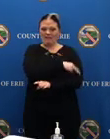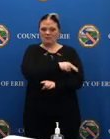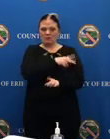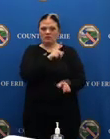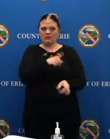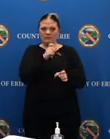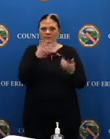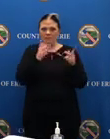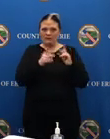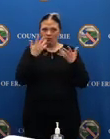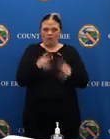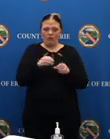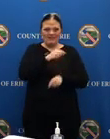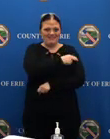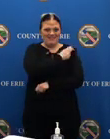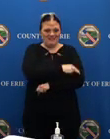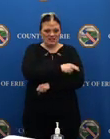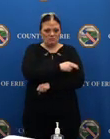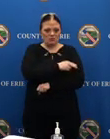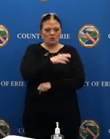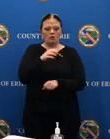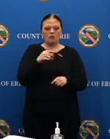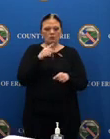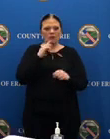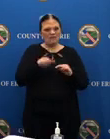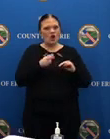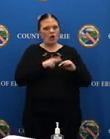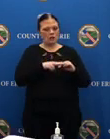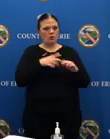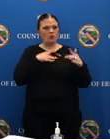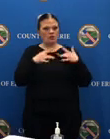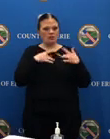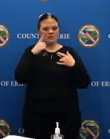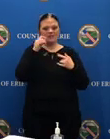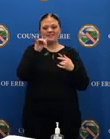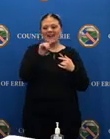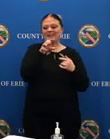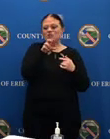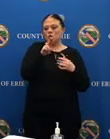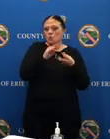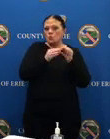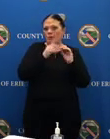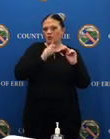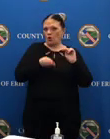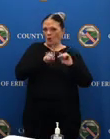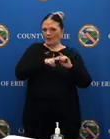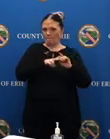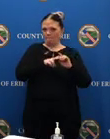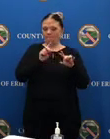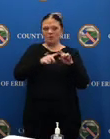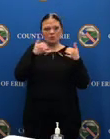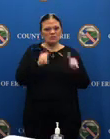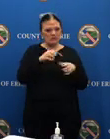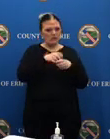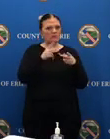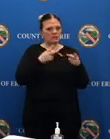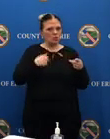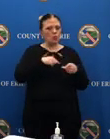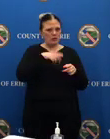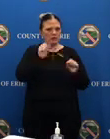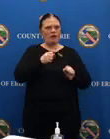for the coronavirus have gone up, and we are concerned because the ICU numbers are going up. But they're still in a position where we can